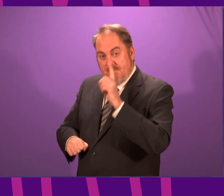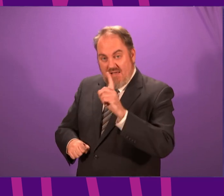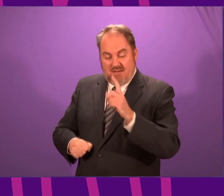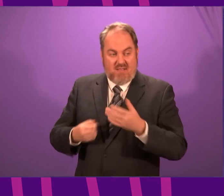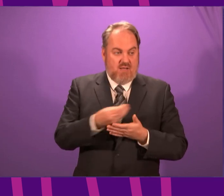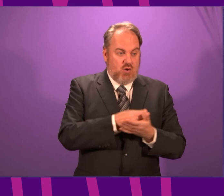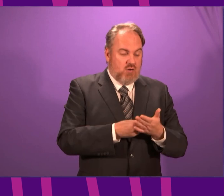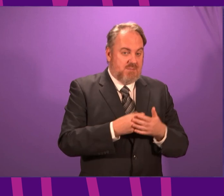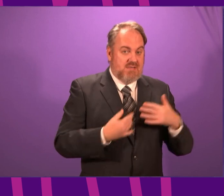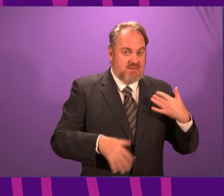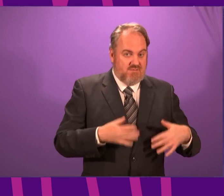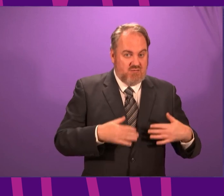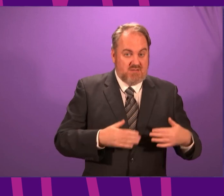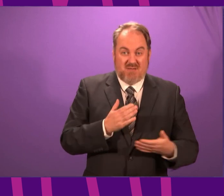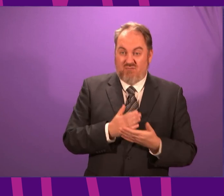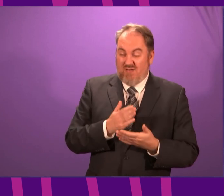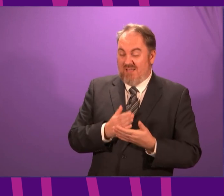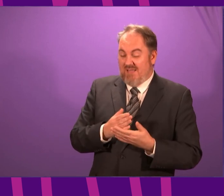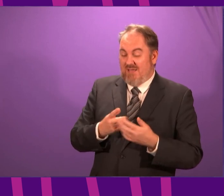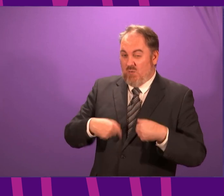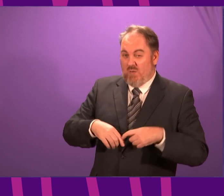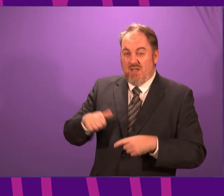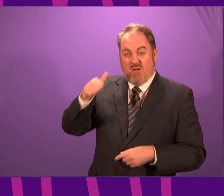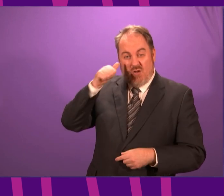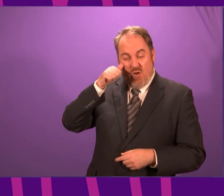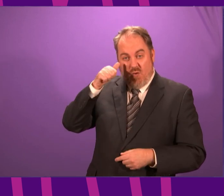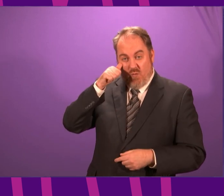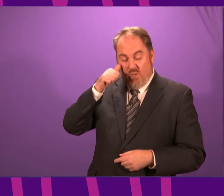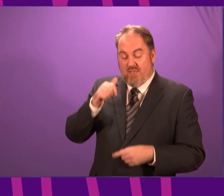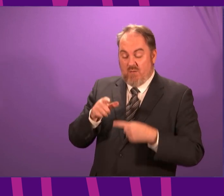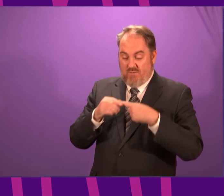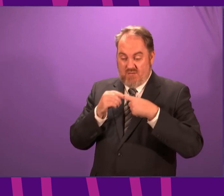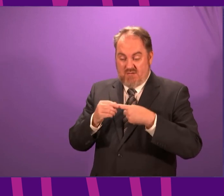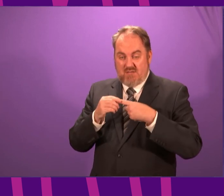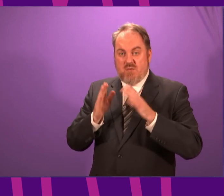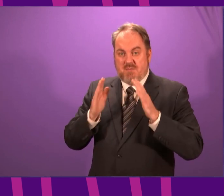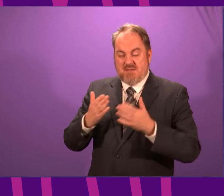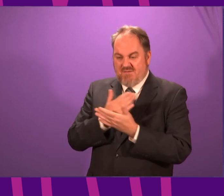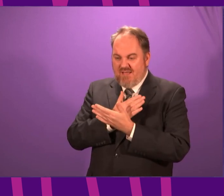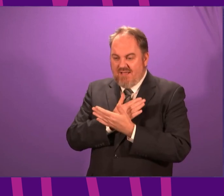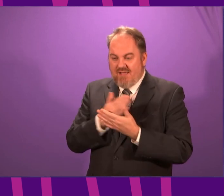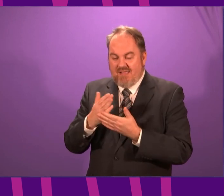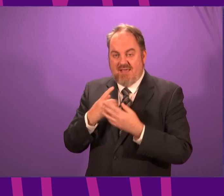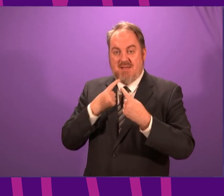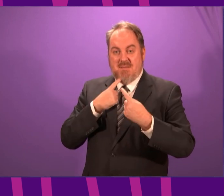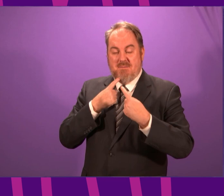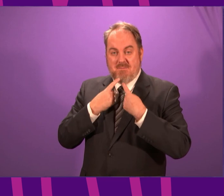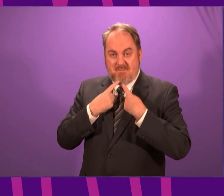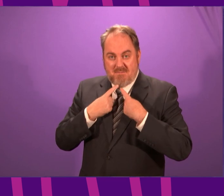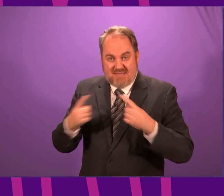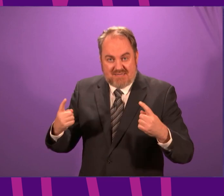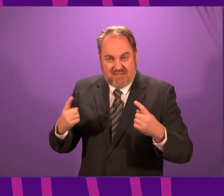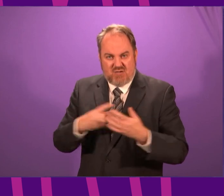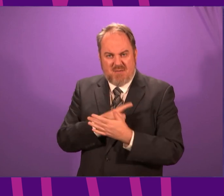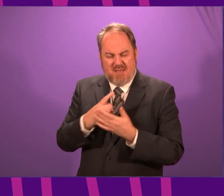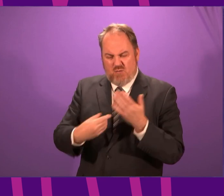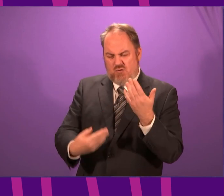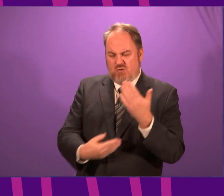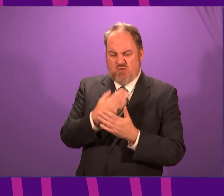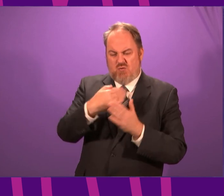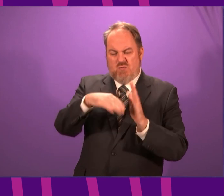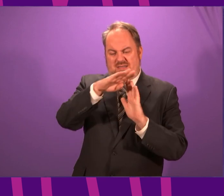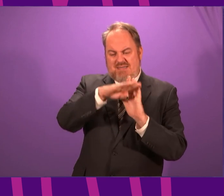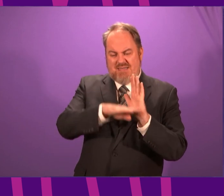deserve three simple things of us in return. One, clarity of messaging over the tiers, the rules and the